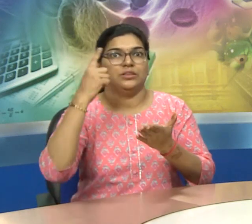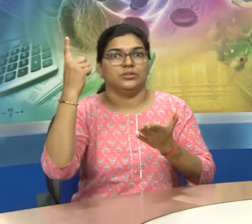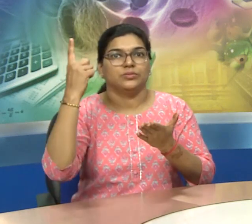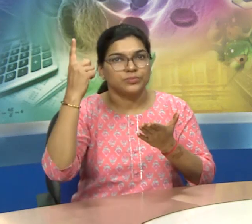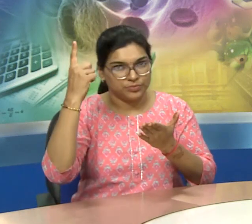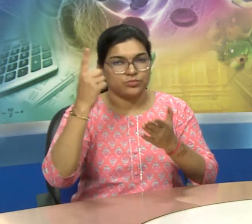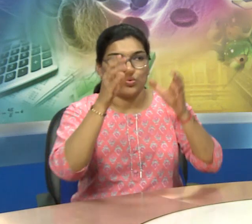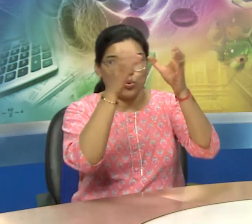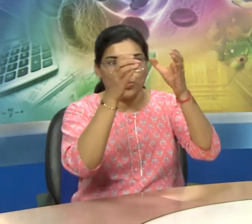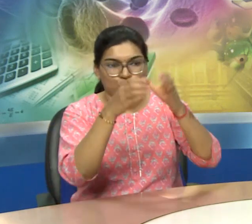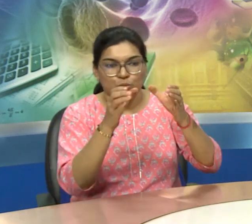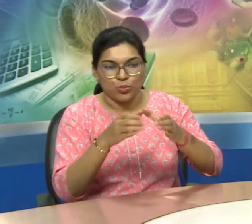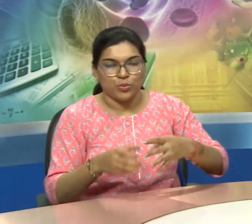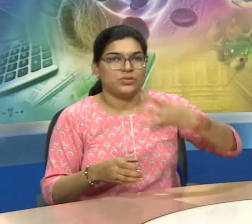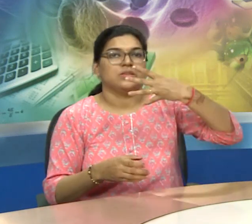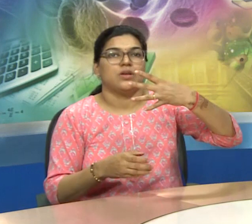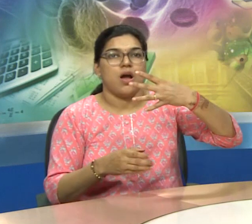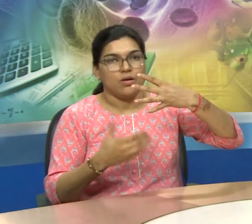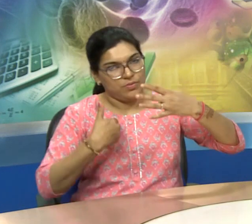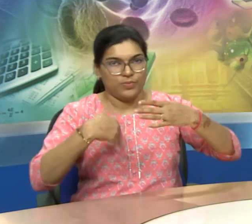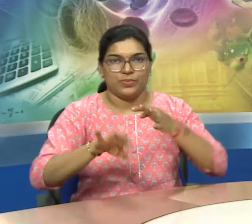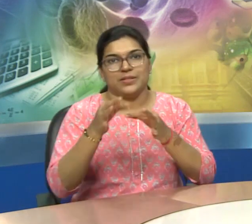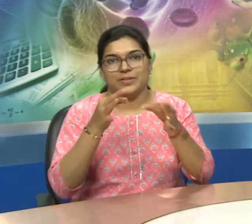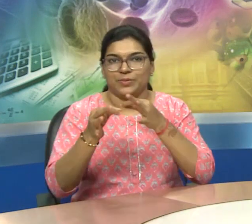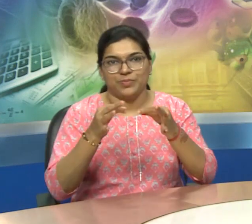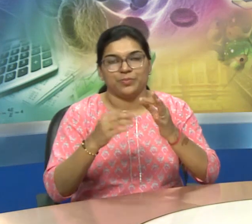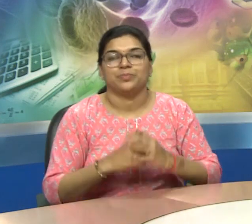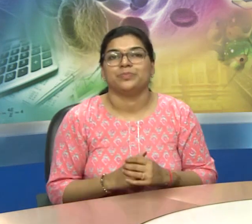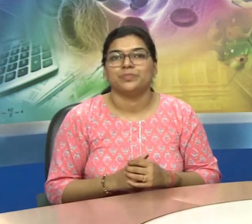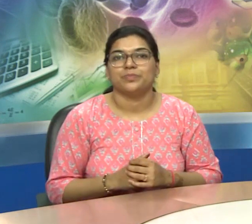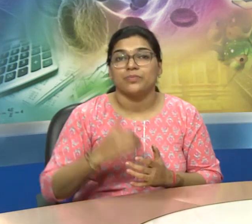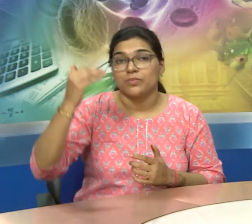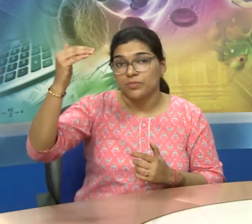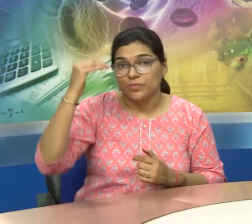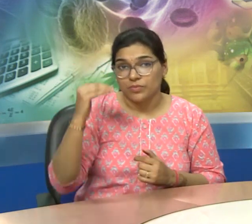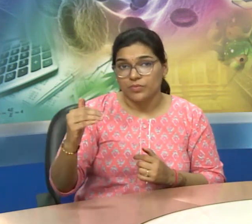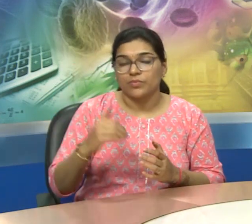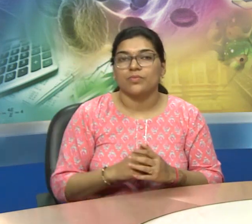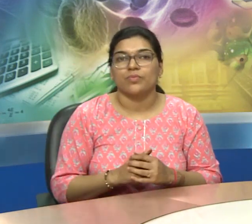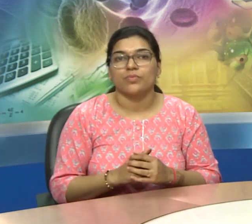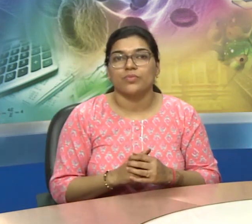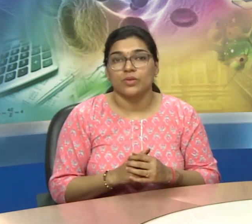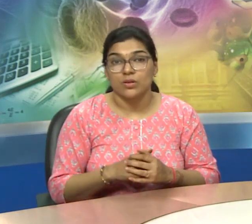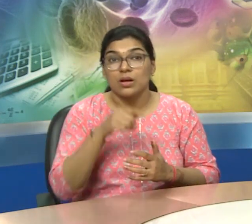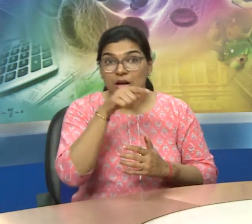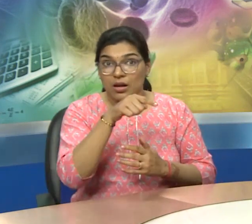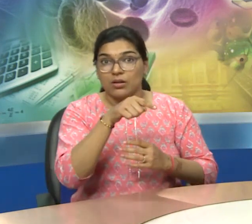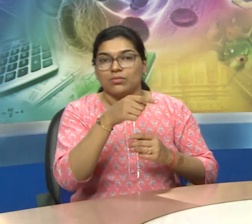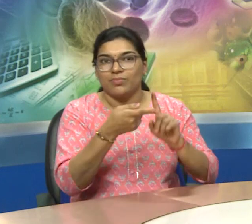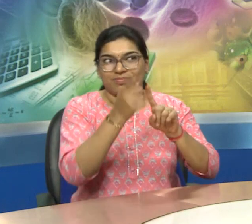national library. So mainly there are 4 categorization we will discuss in detail. And the second objective is in